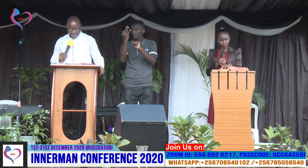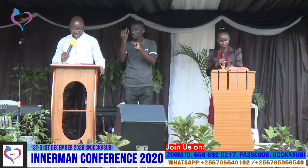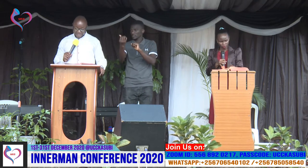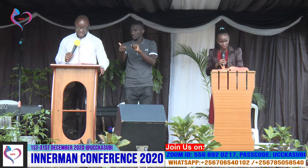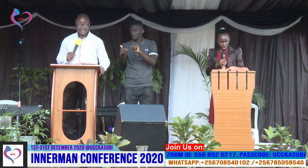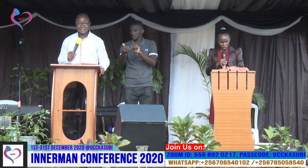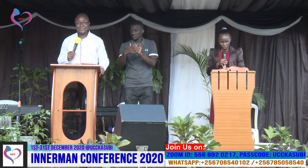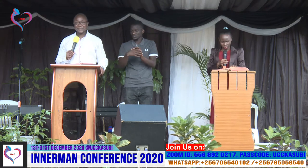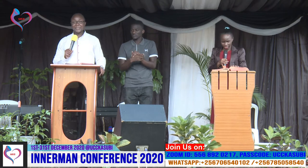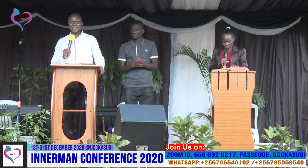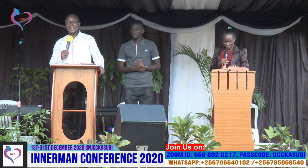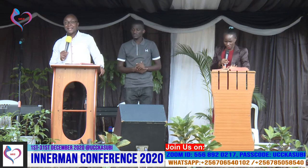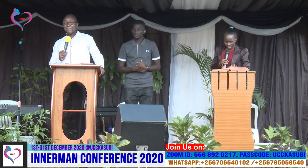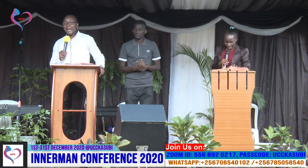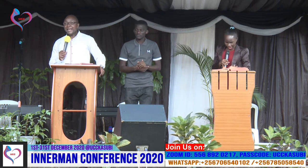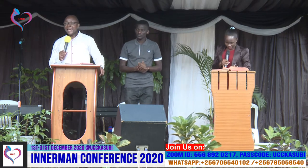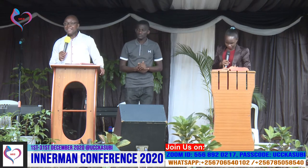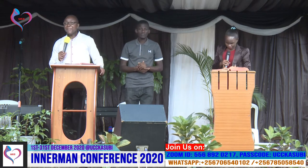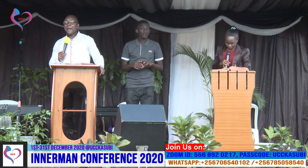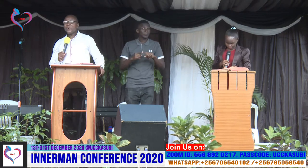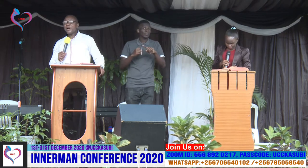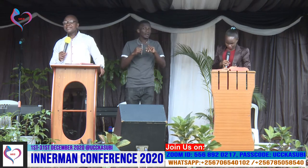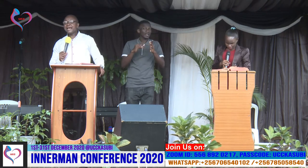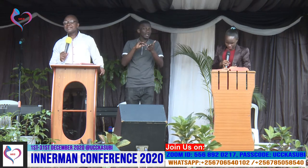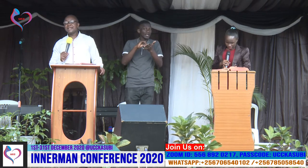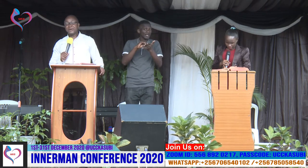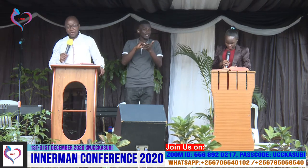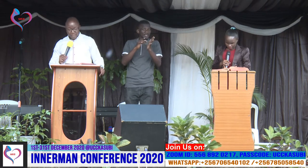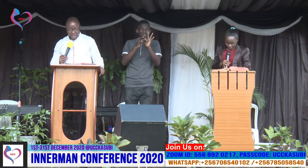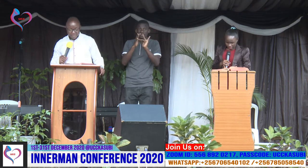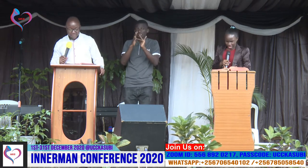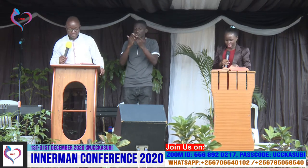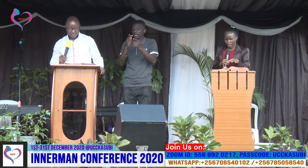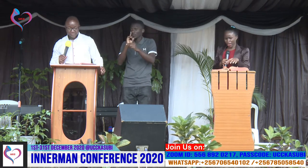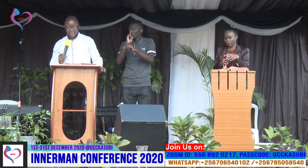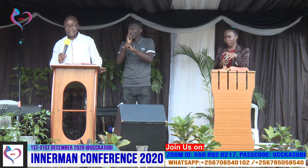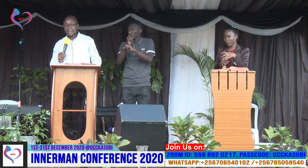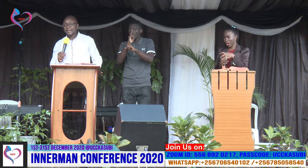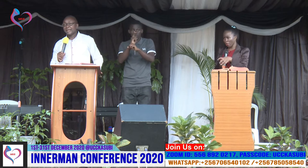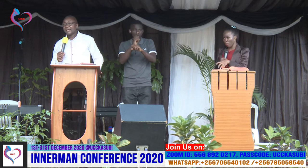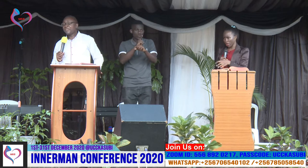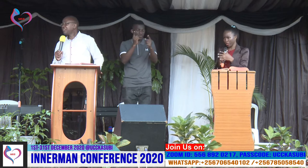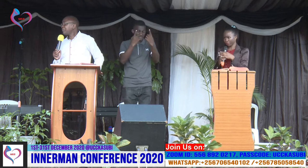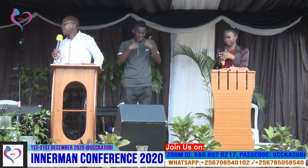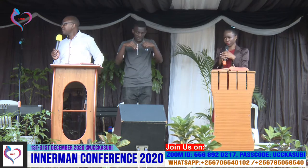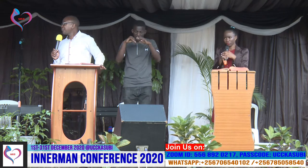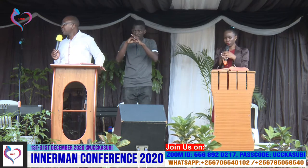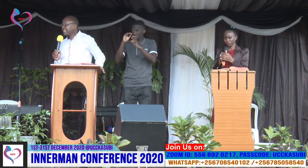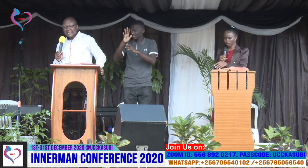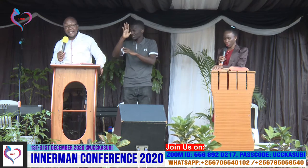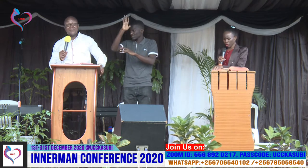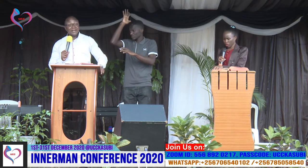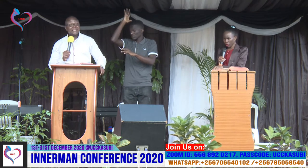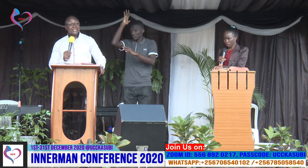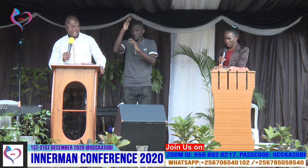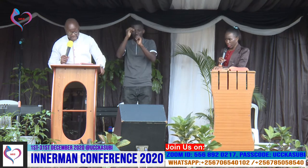verse is 36. No linyoro satumwa mukaga. But again the Bible warns us in Romans. Not a baby to love lamba rumi. The chapter is